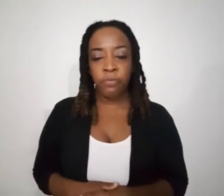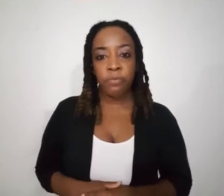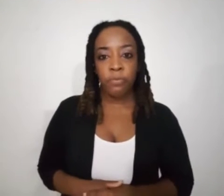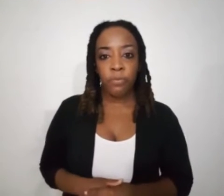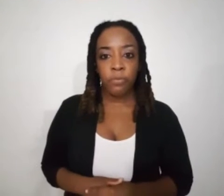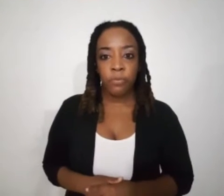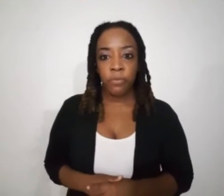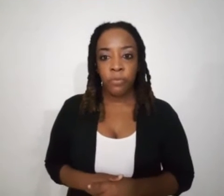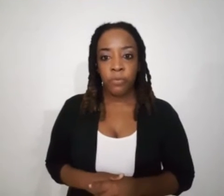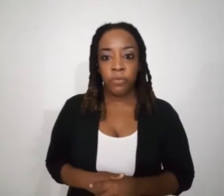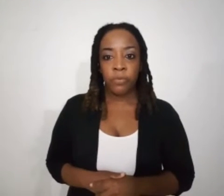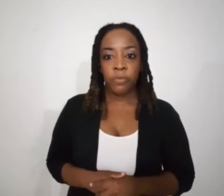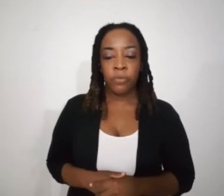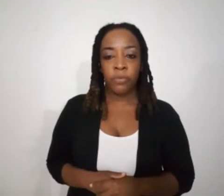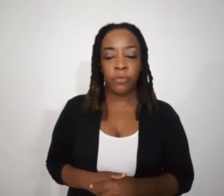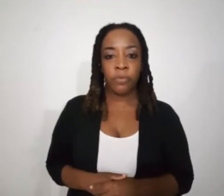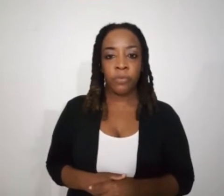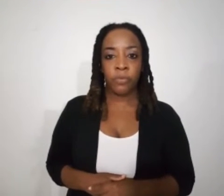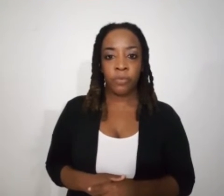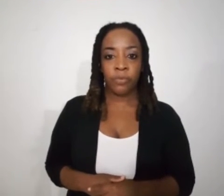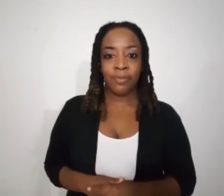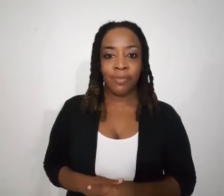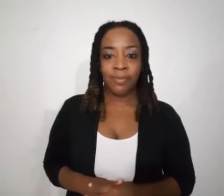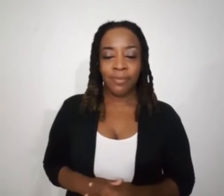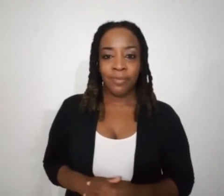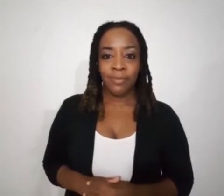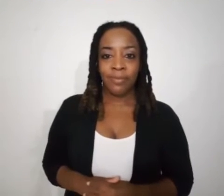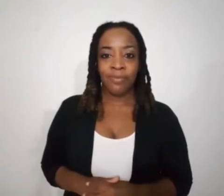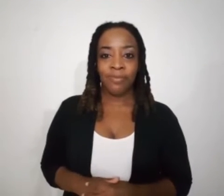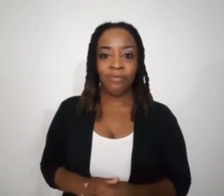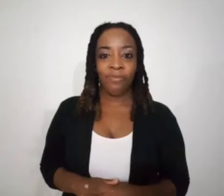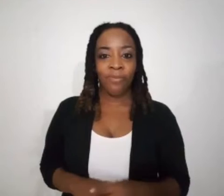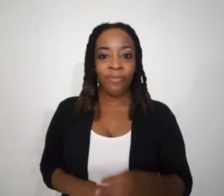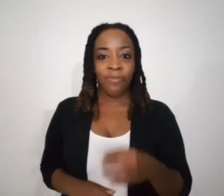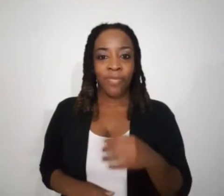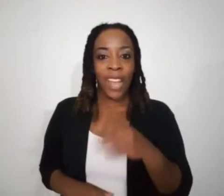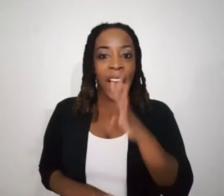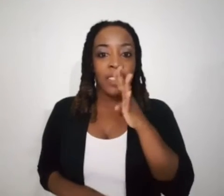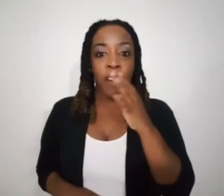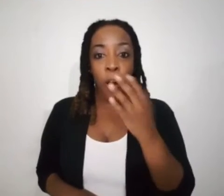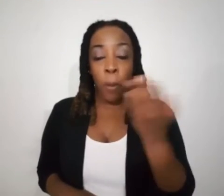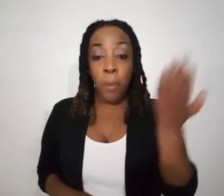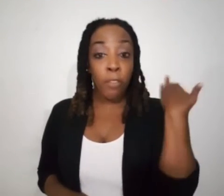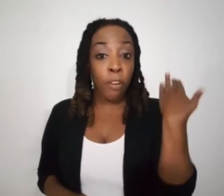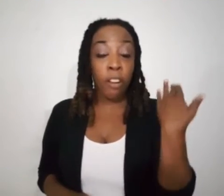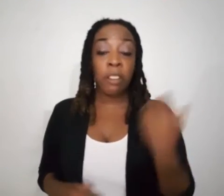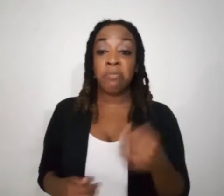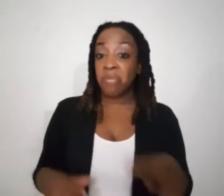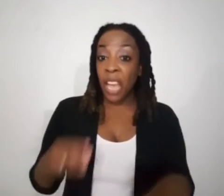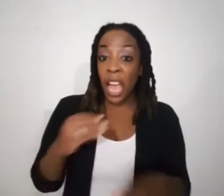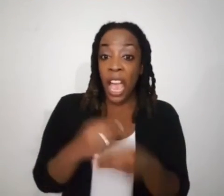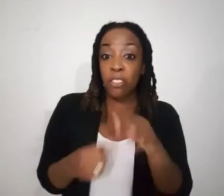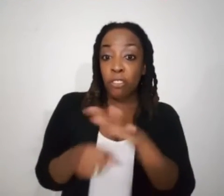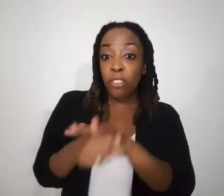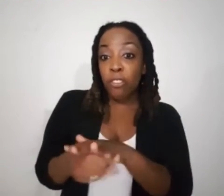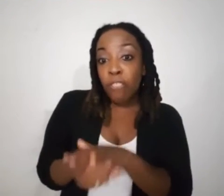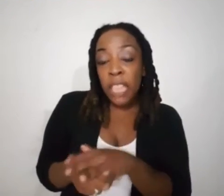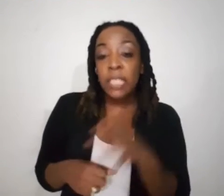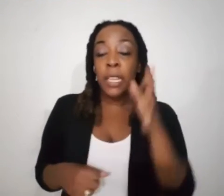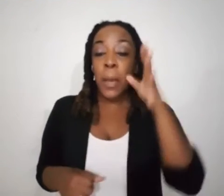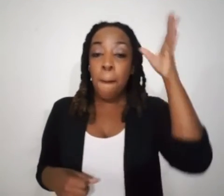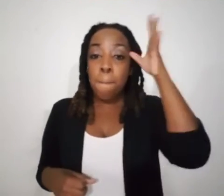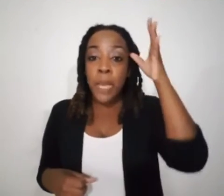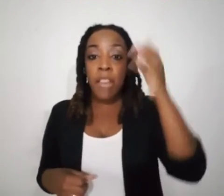I mentioned about the extra stress that parents might have, and I mentioned about parents' nutrition and parents' sleep.